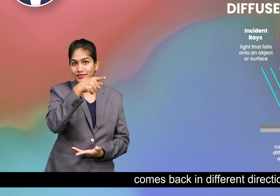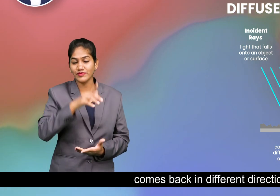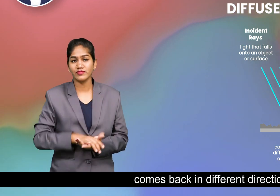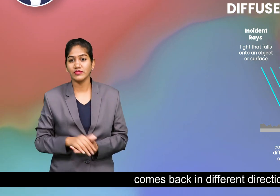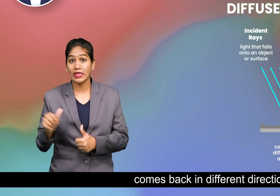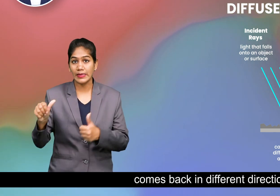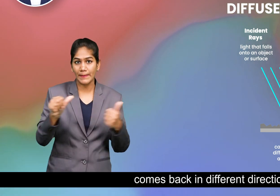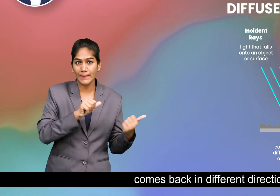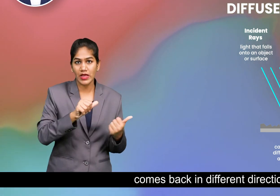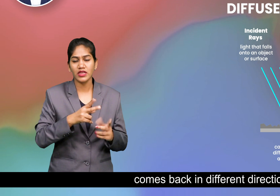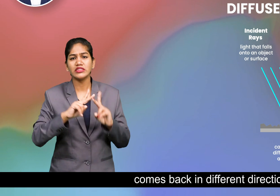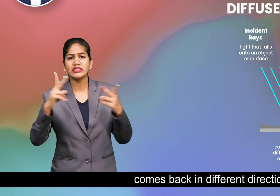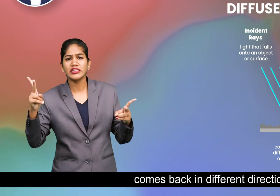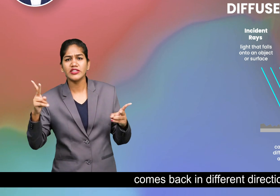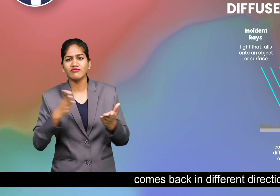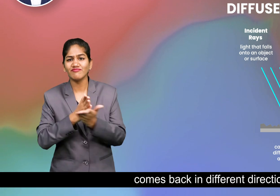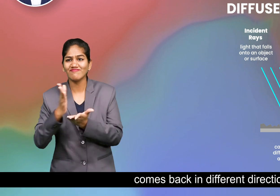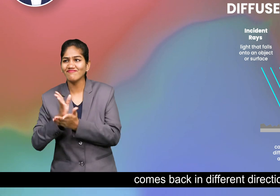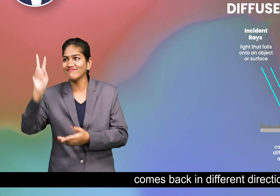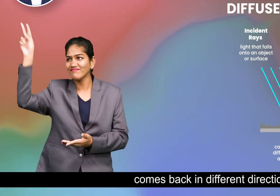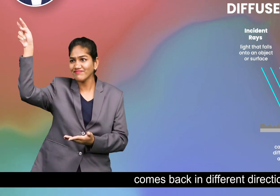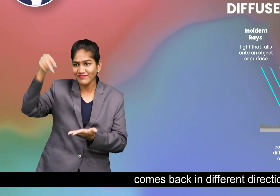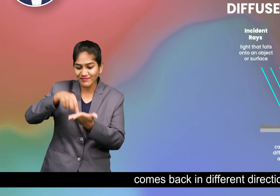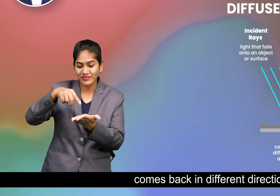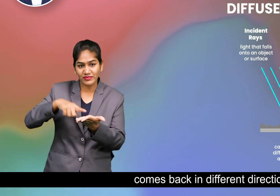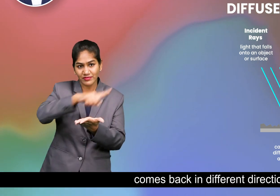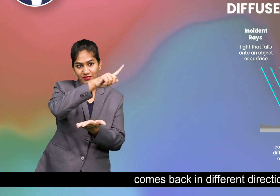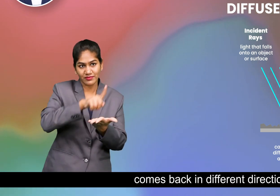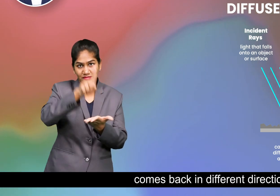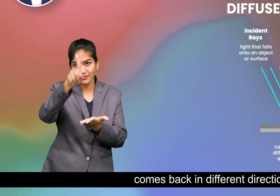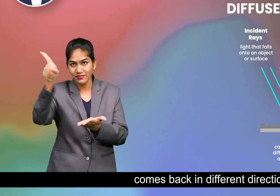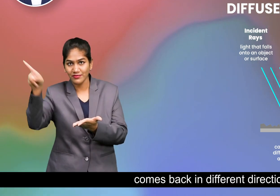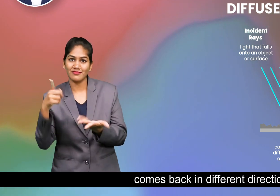comes back in different directions.